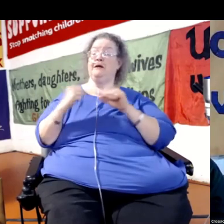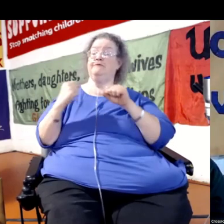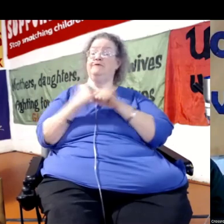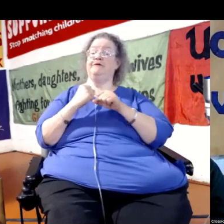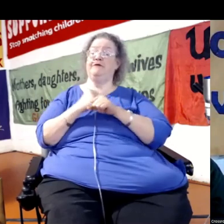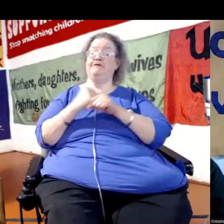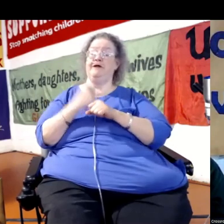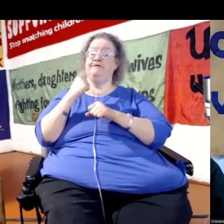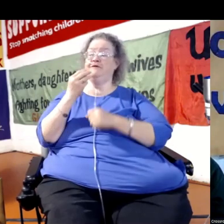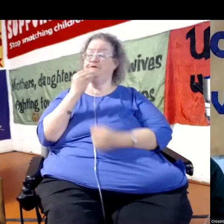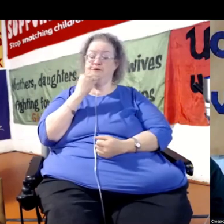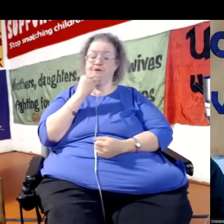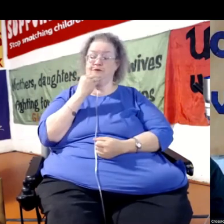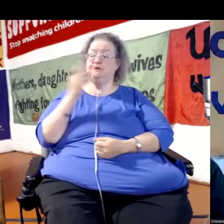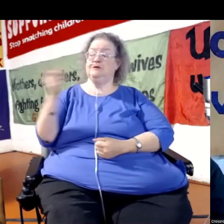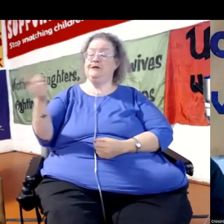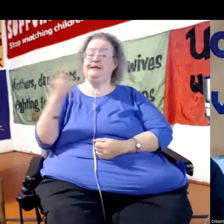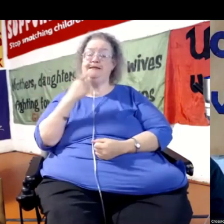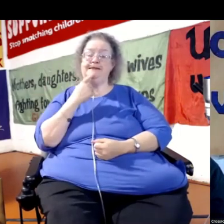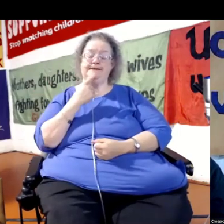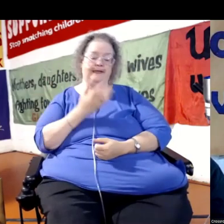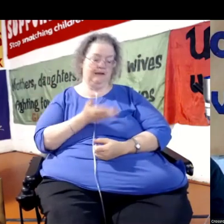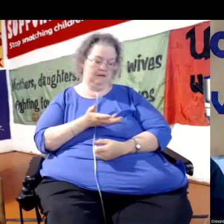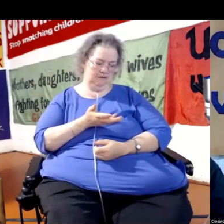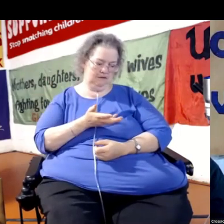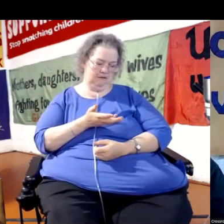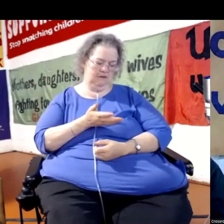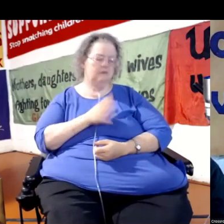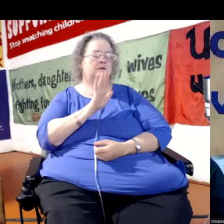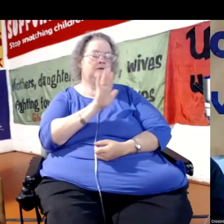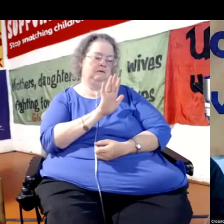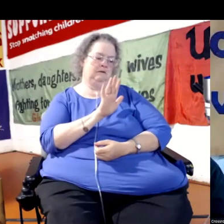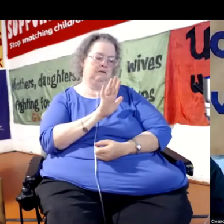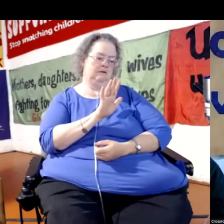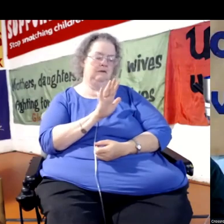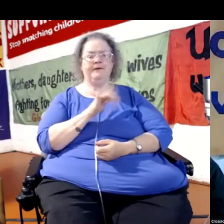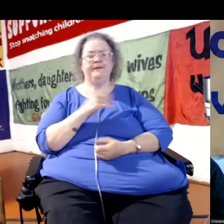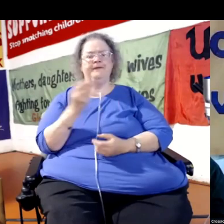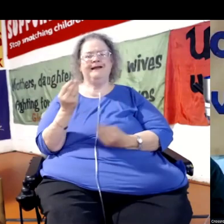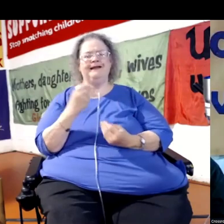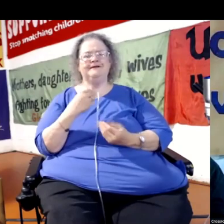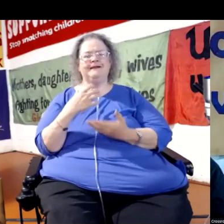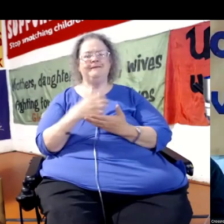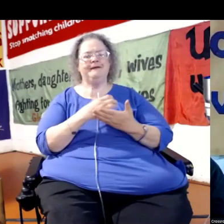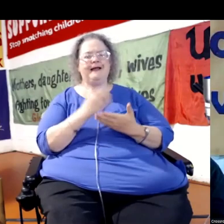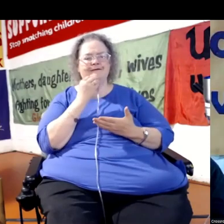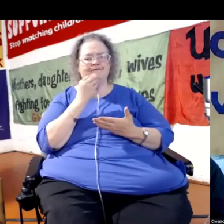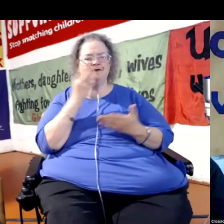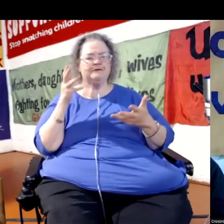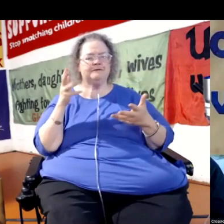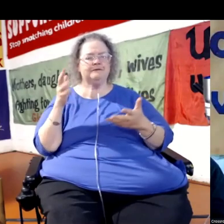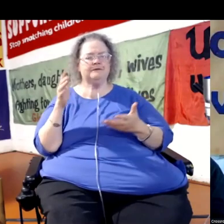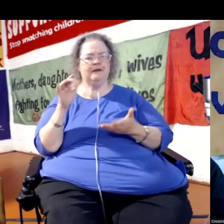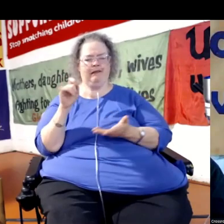said to us, listen, they had given us just some canned goods and stuff like that. He